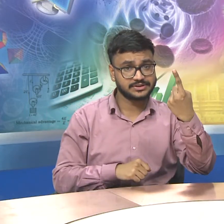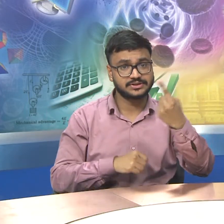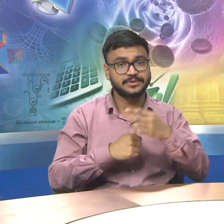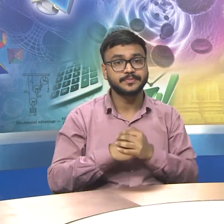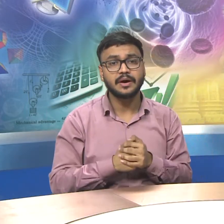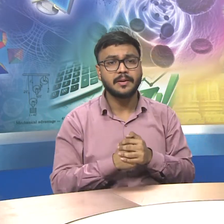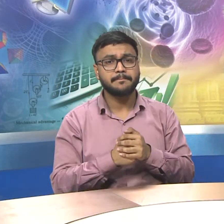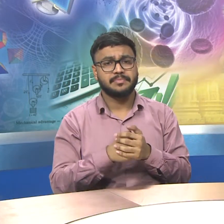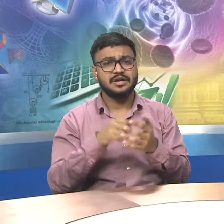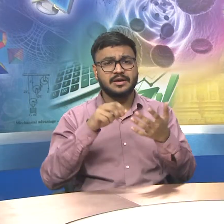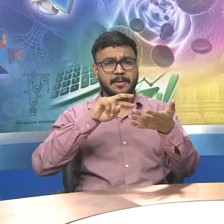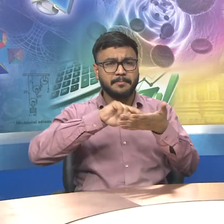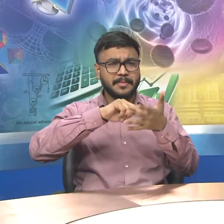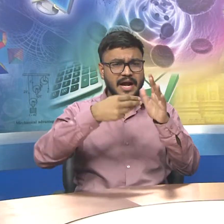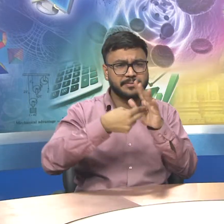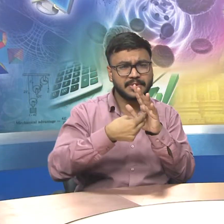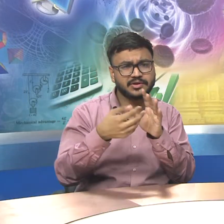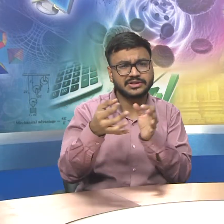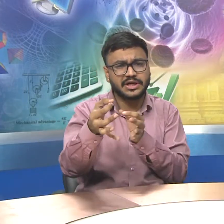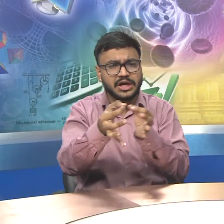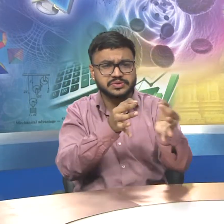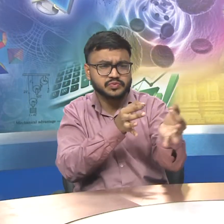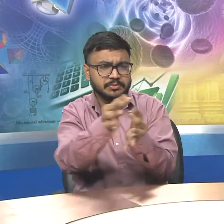First is explain the meaning.